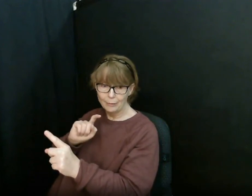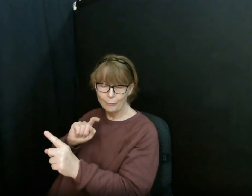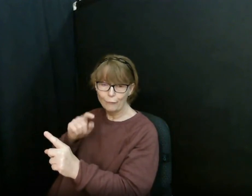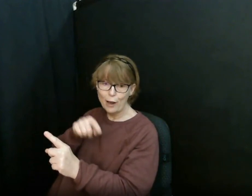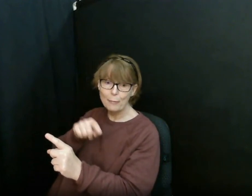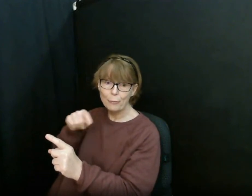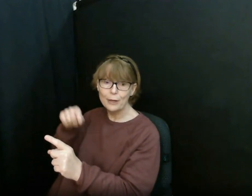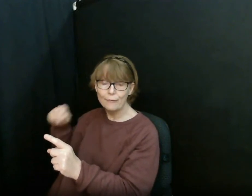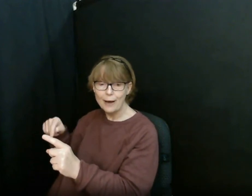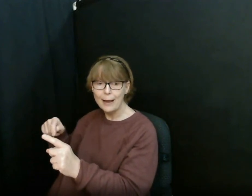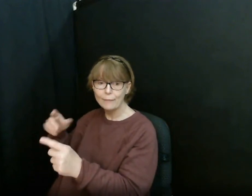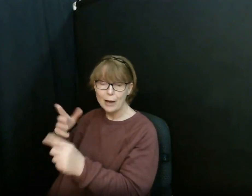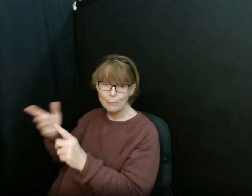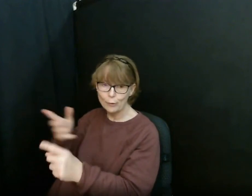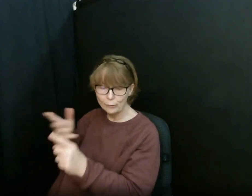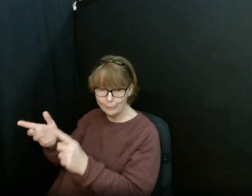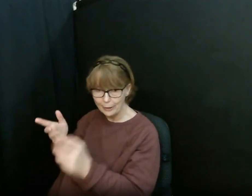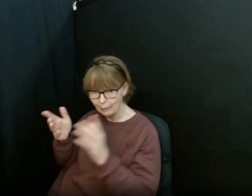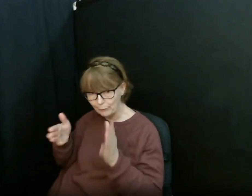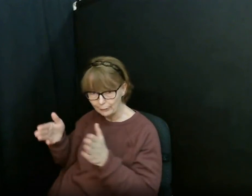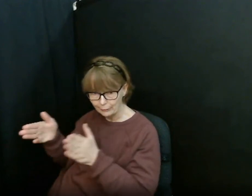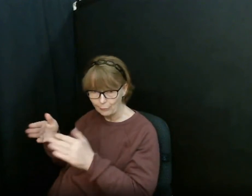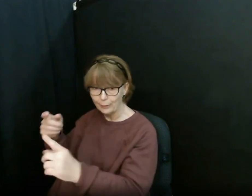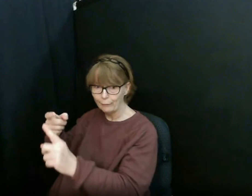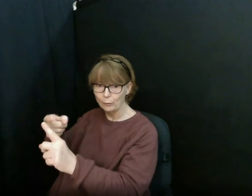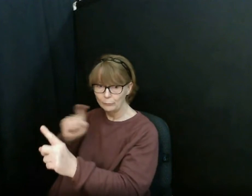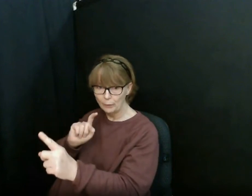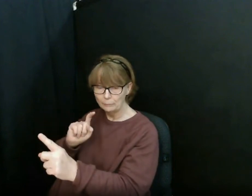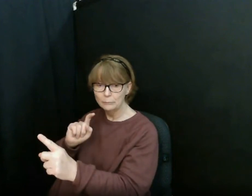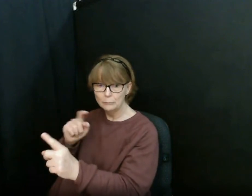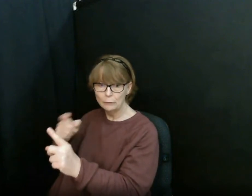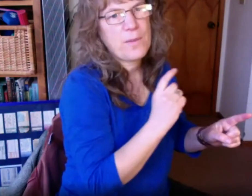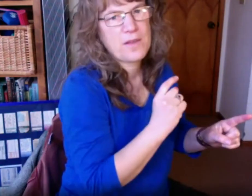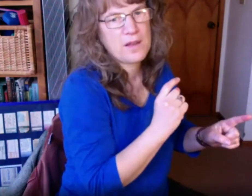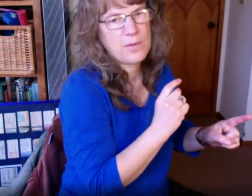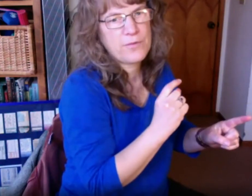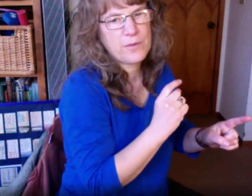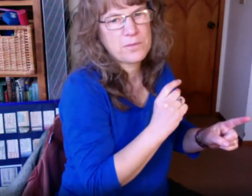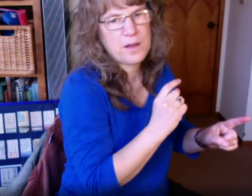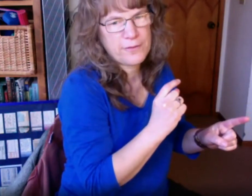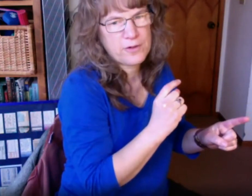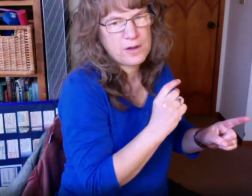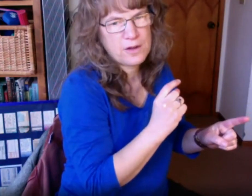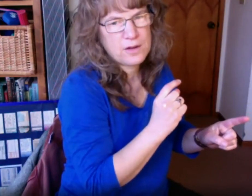Okay. From 3 to 5, I'm going to be whatever. Is that the same from as I come from California?